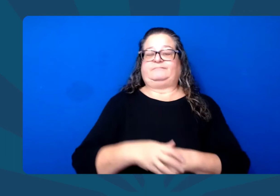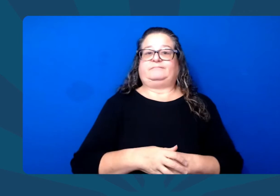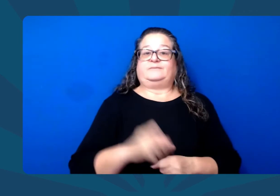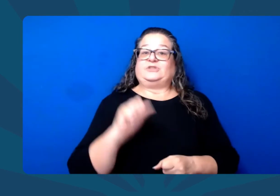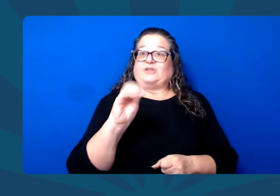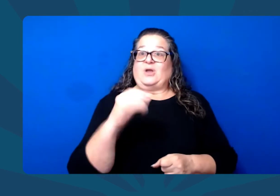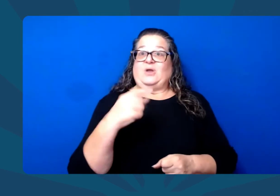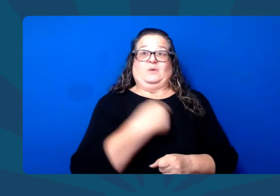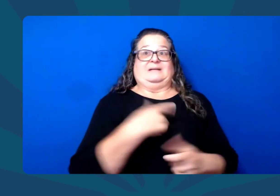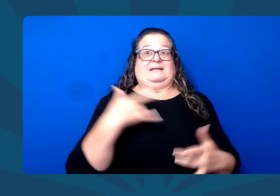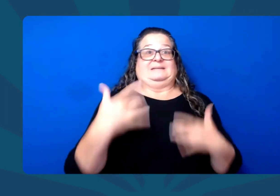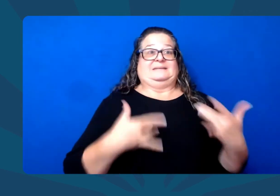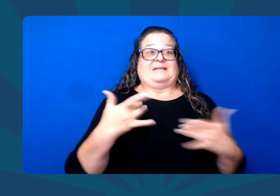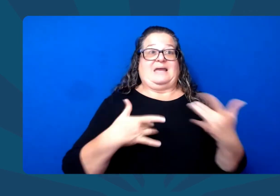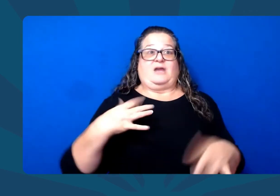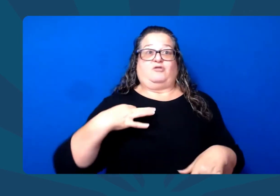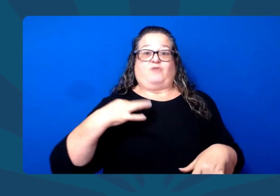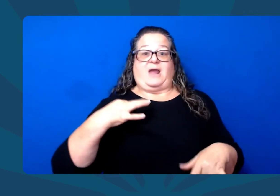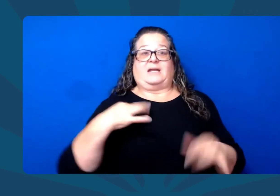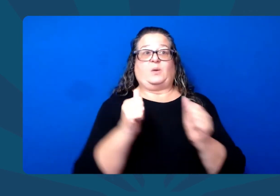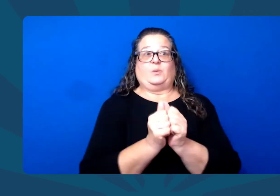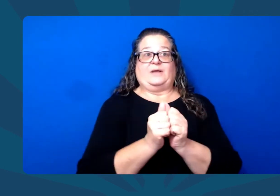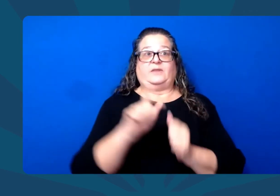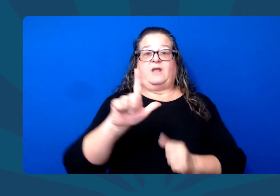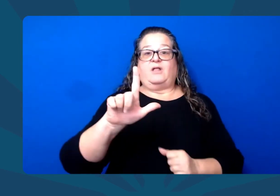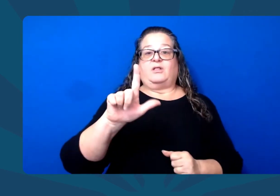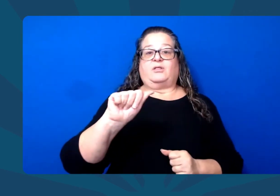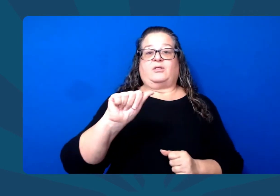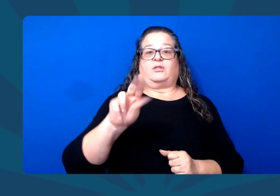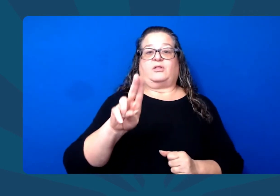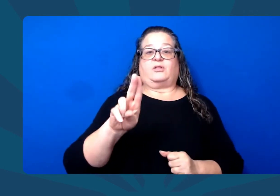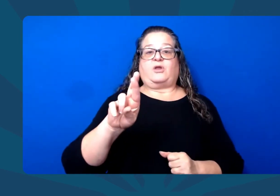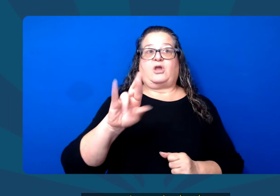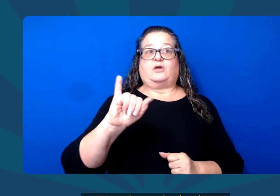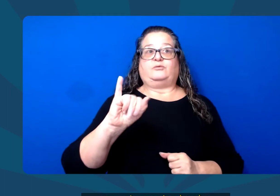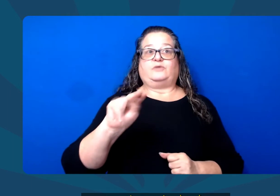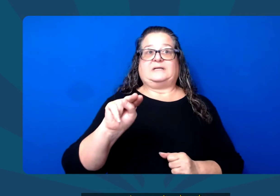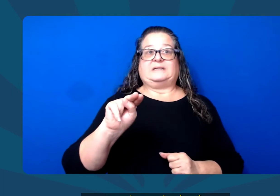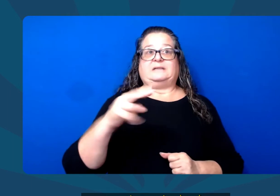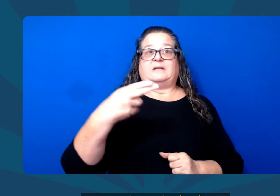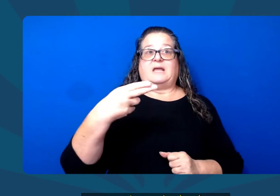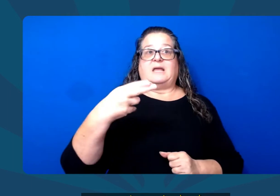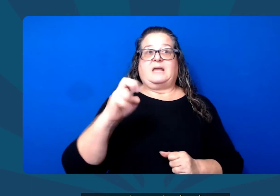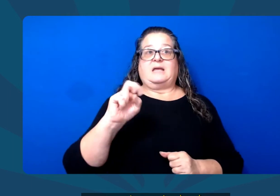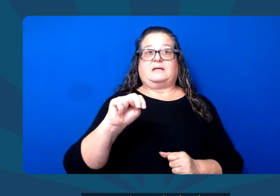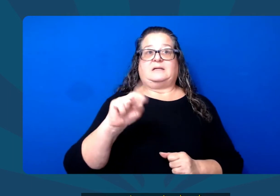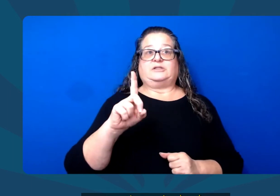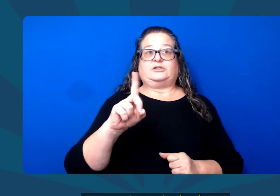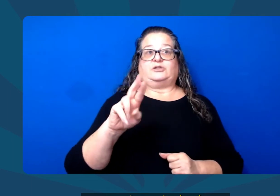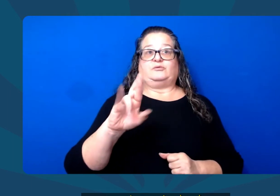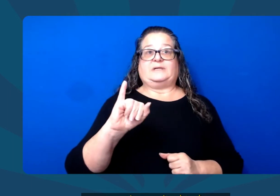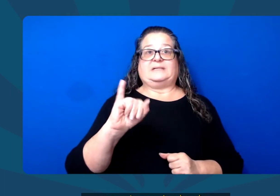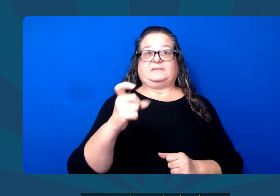Because of redistricting, Jake Hoffman is now in another district, so we're excited to be running